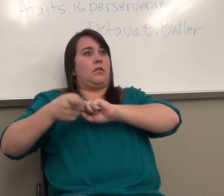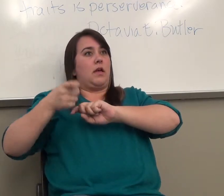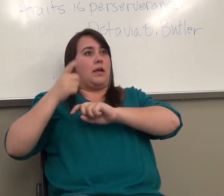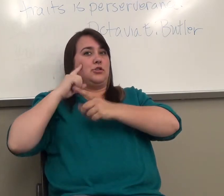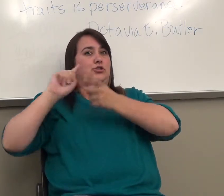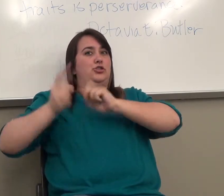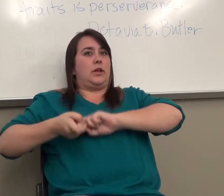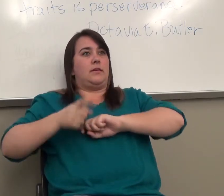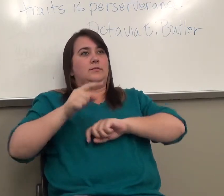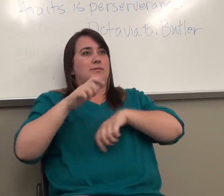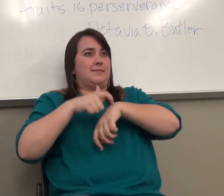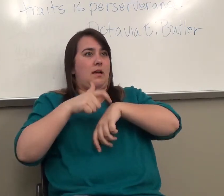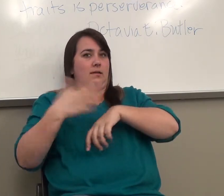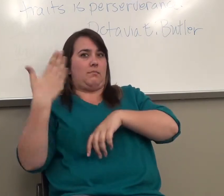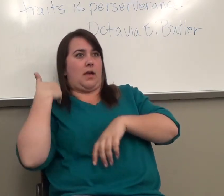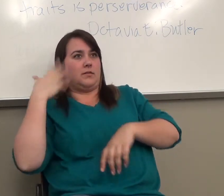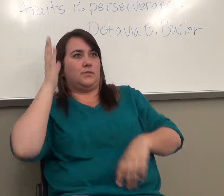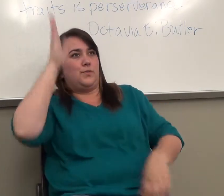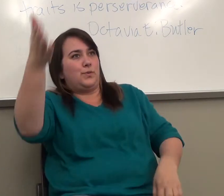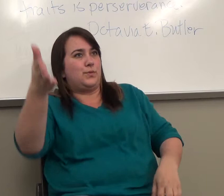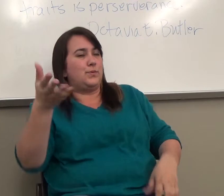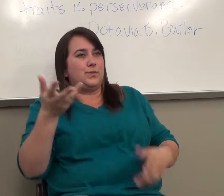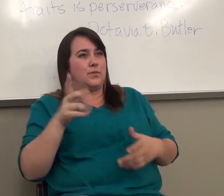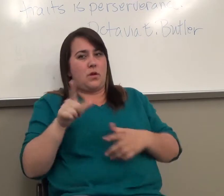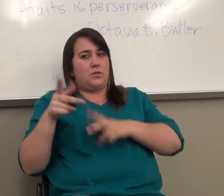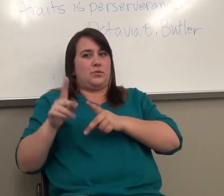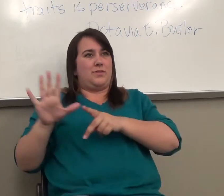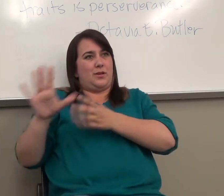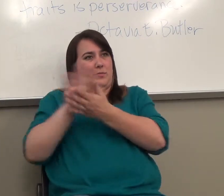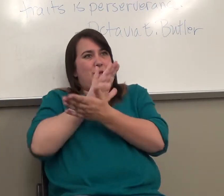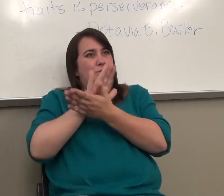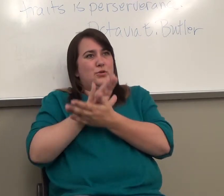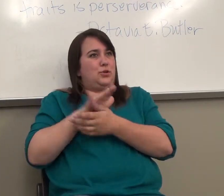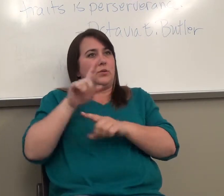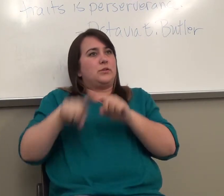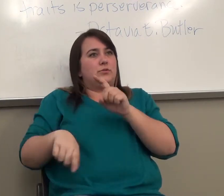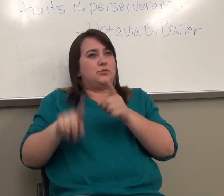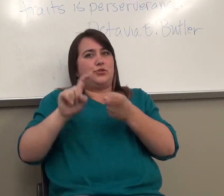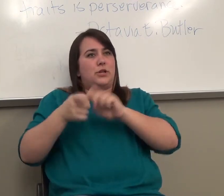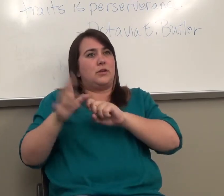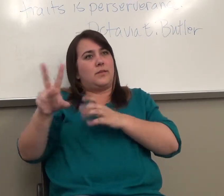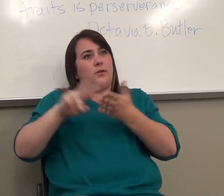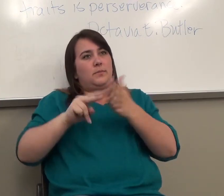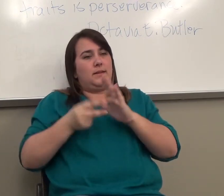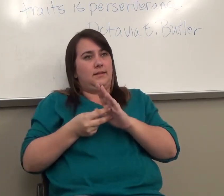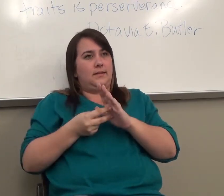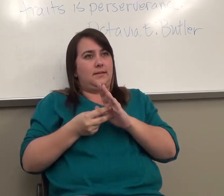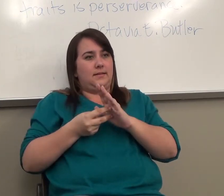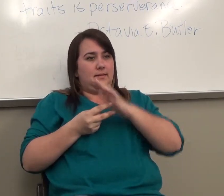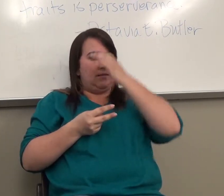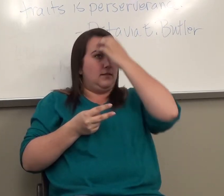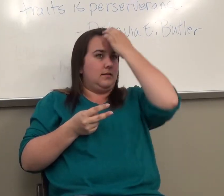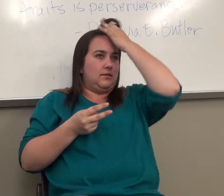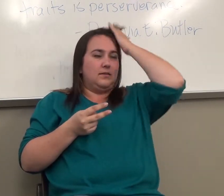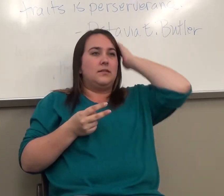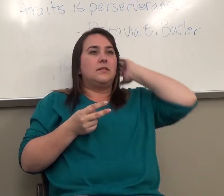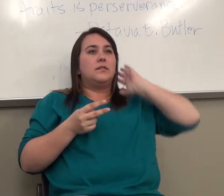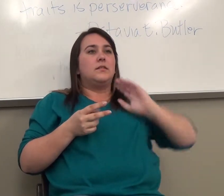a writing partner's paper, somebody you're peer reviewing. You can't make that kind of change, because that's not what this